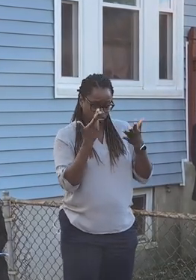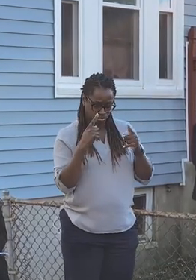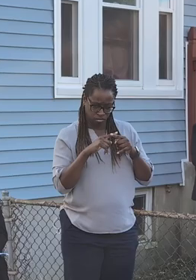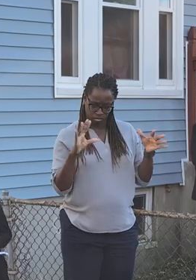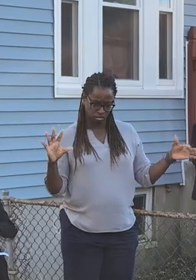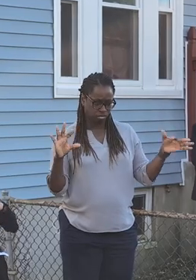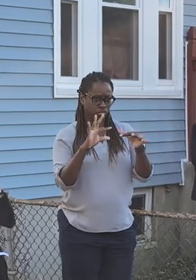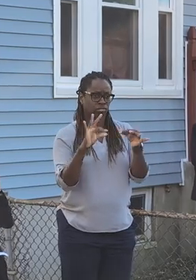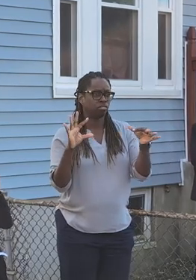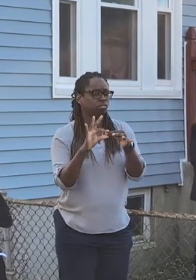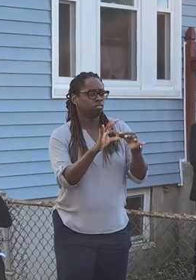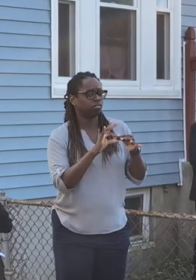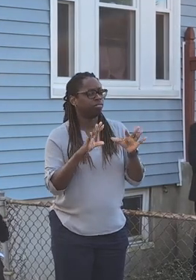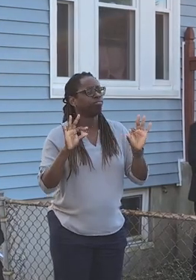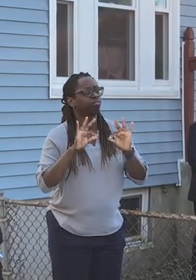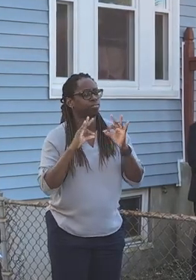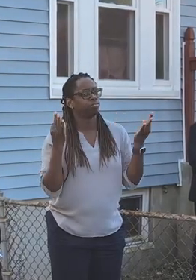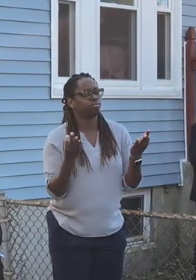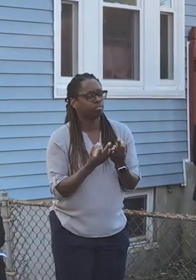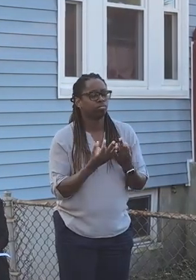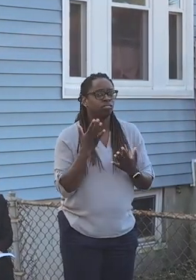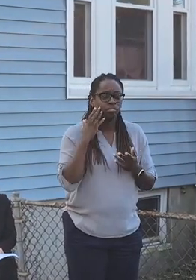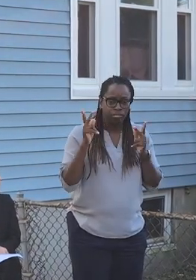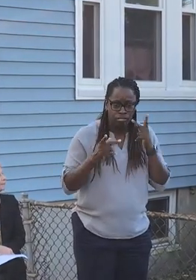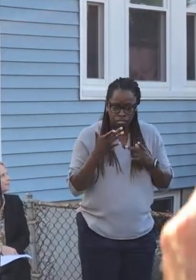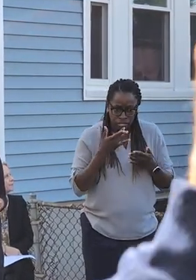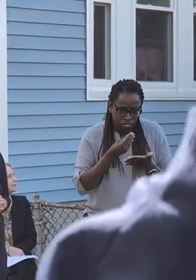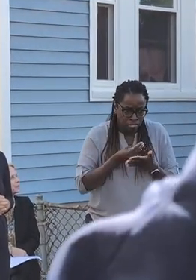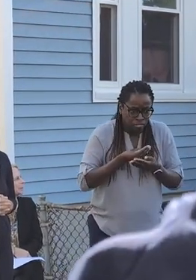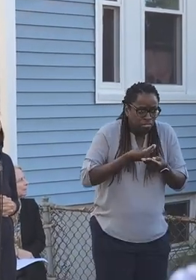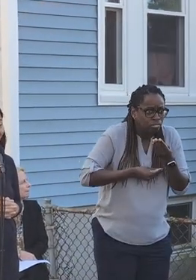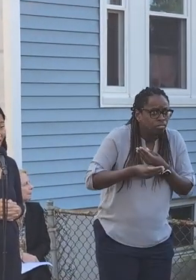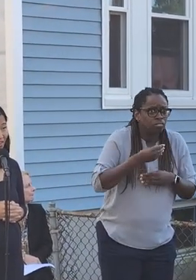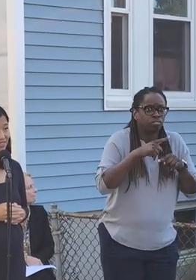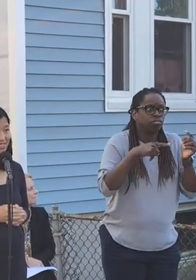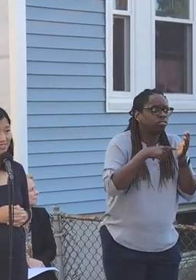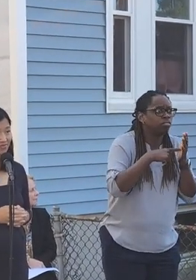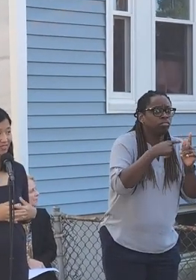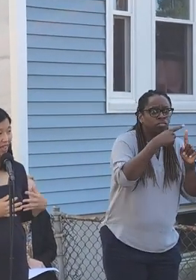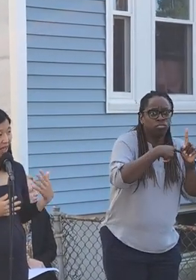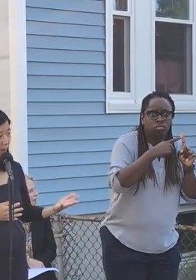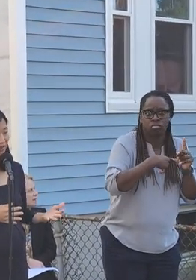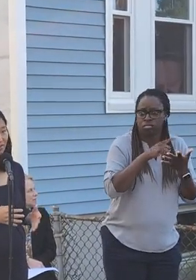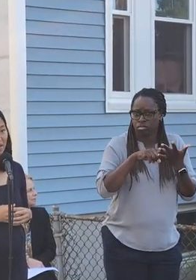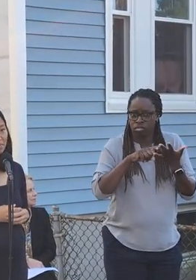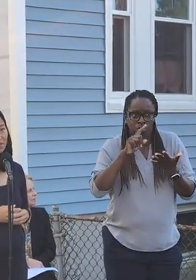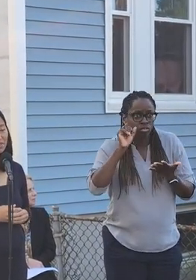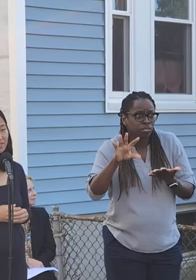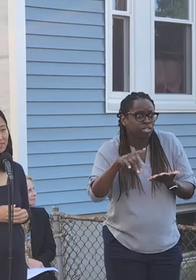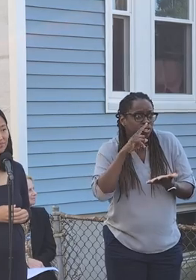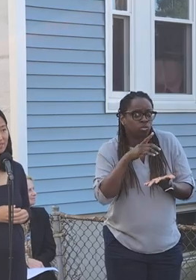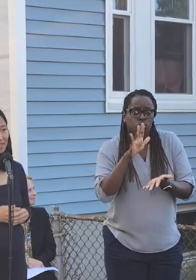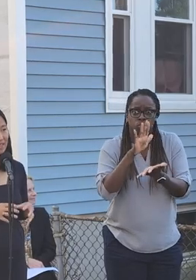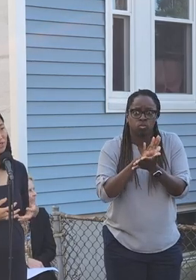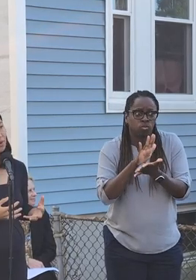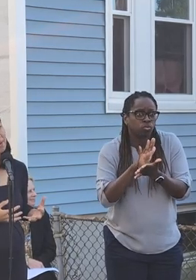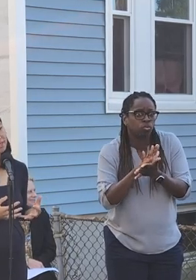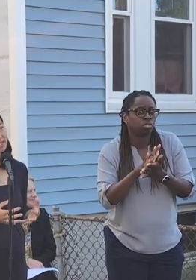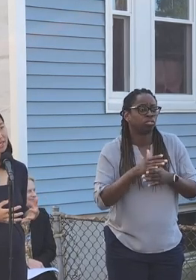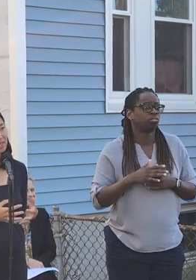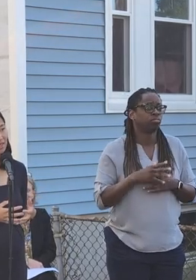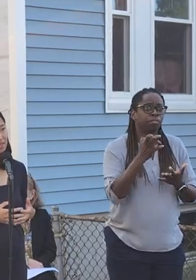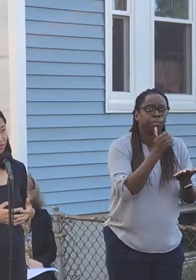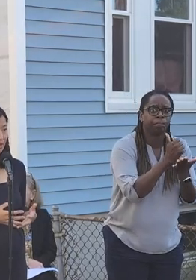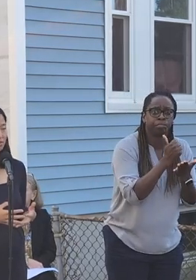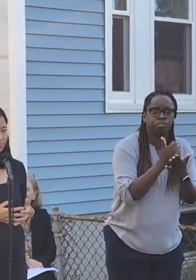meet, taking their kids to school, going to work, getting involved, helping their neighbors. that's what